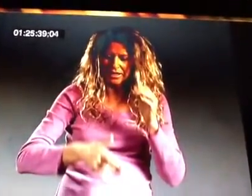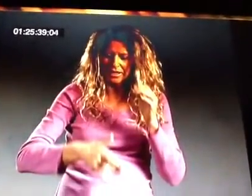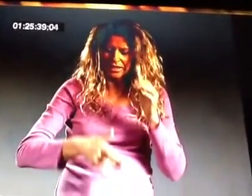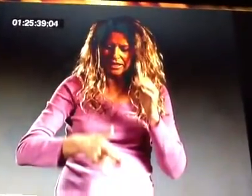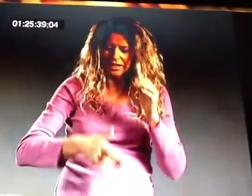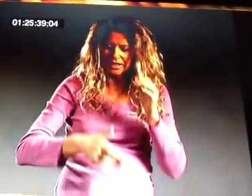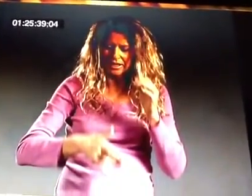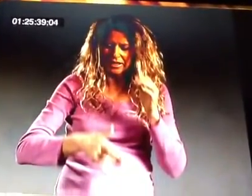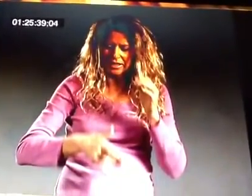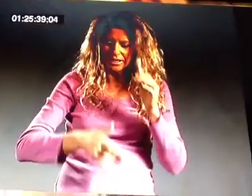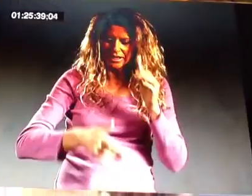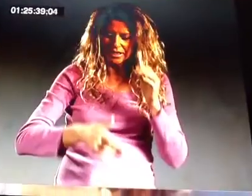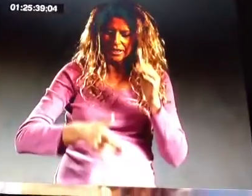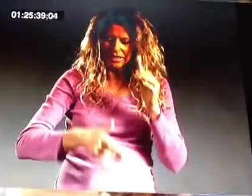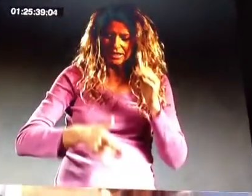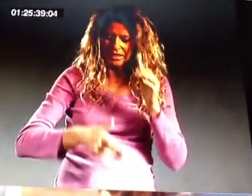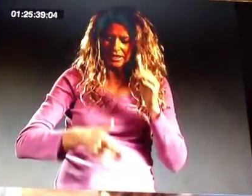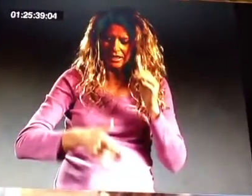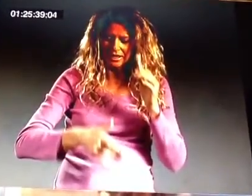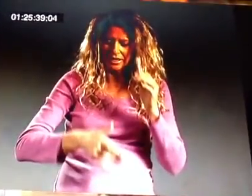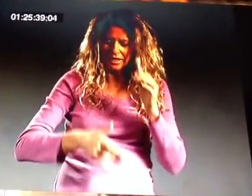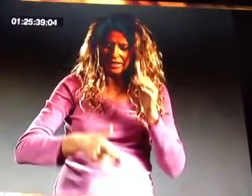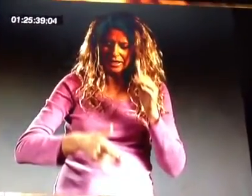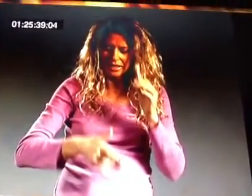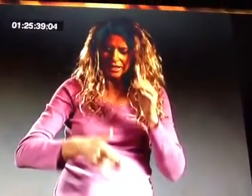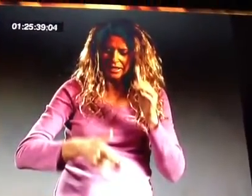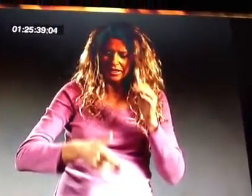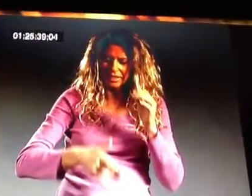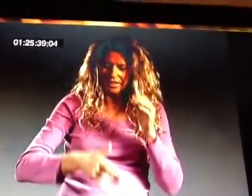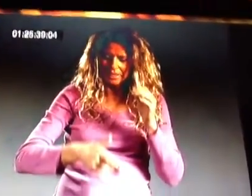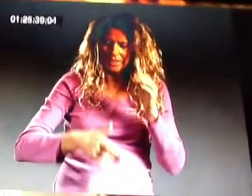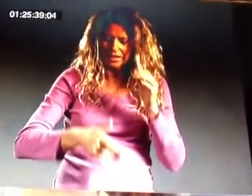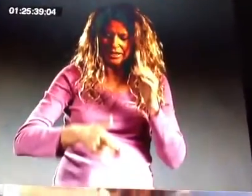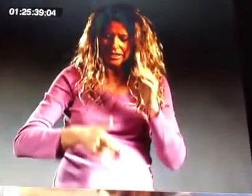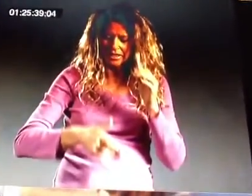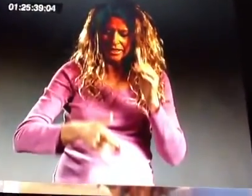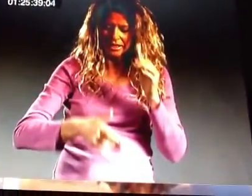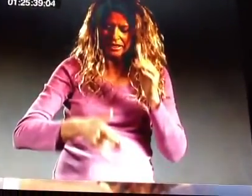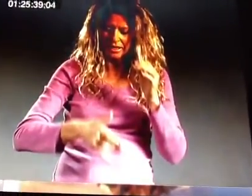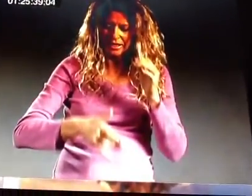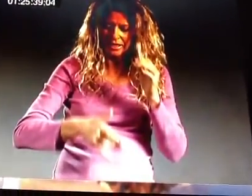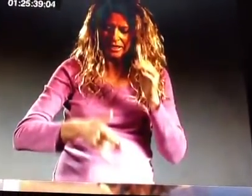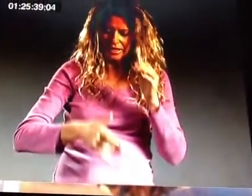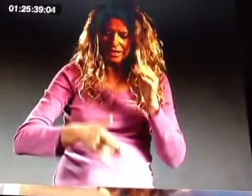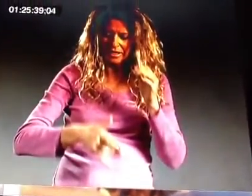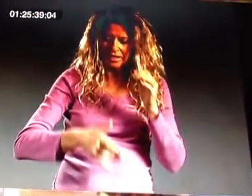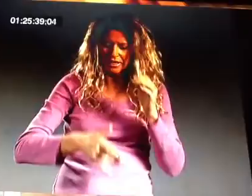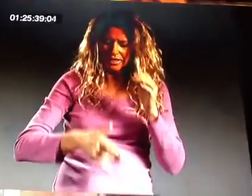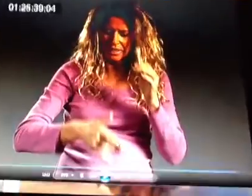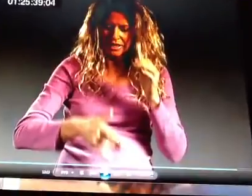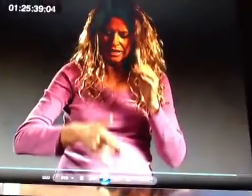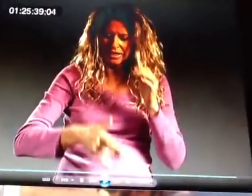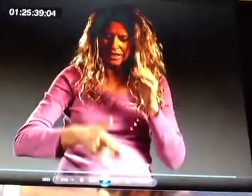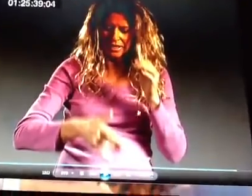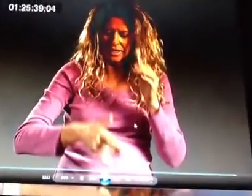were really invasive and the squash just takes up a lot of space, so you need to spread them out. If not, when they grow, they'll just be all squashed together and